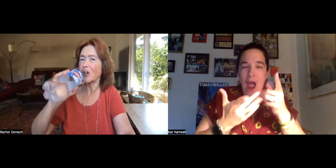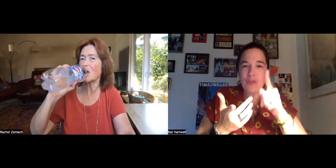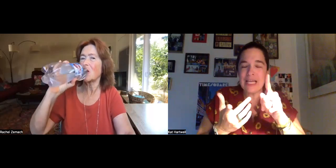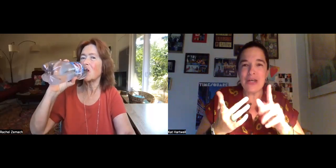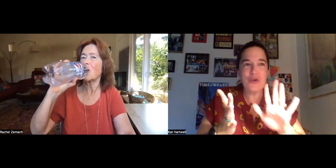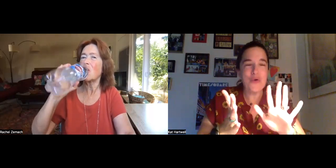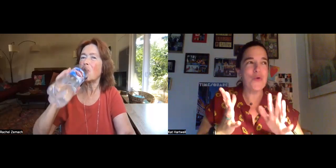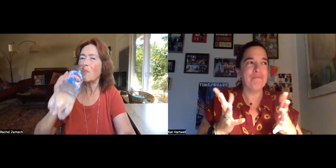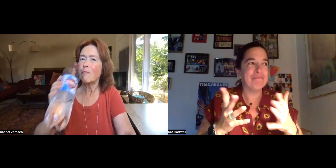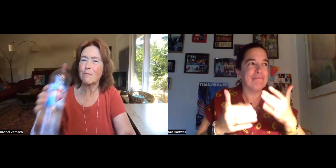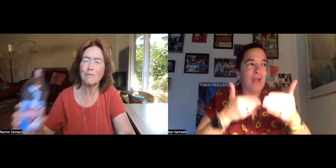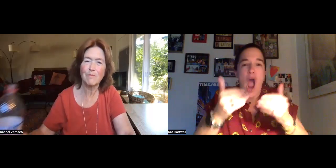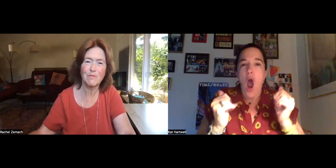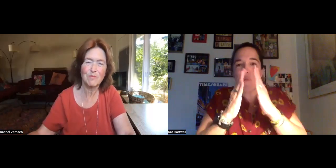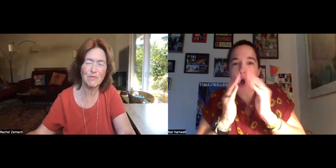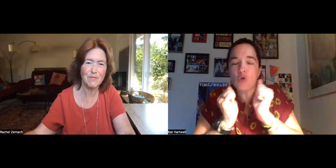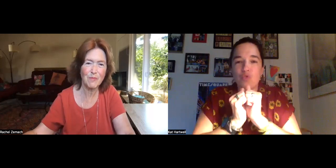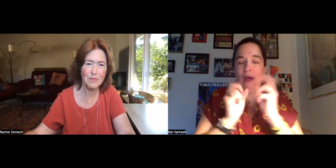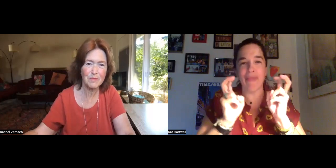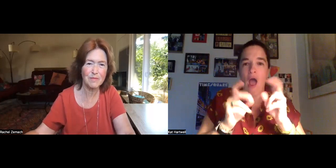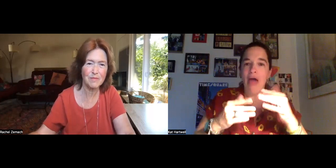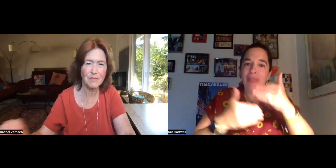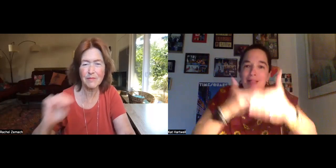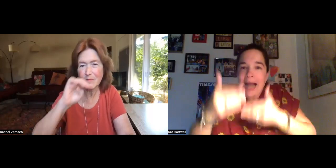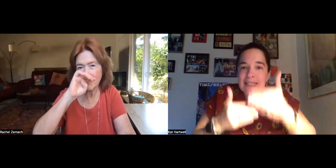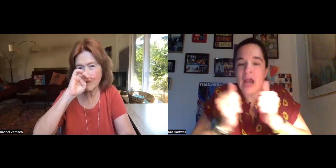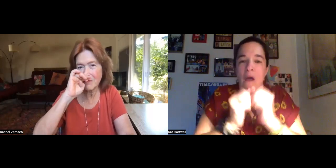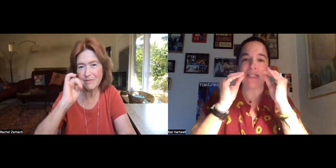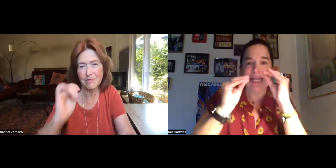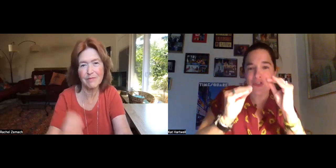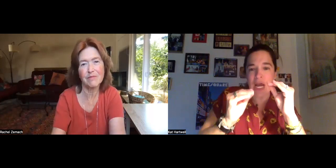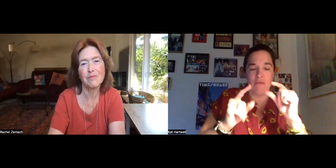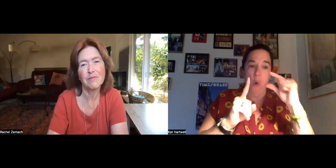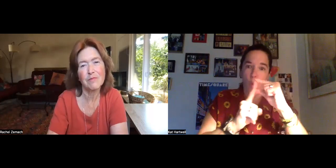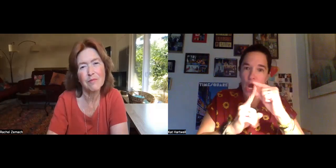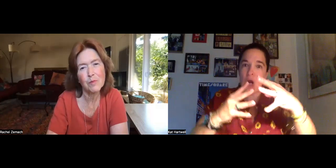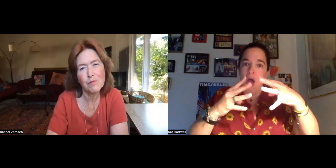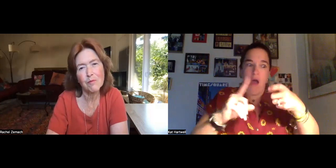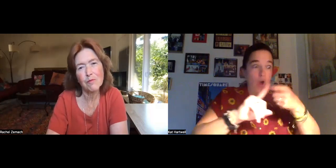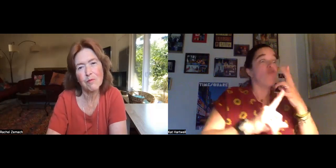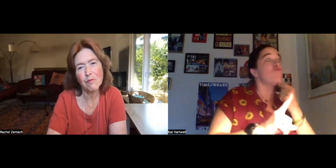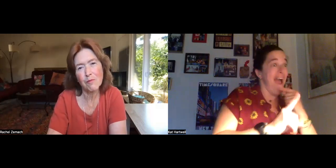How did you approach with the lesson of teaching word